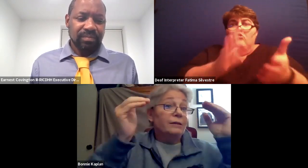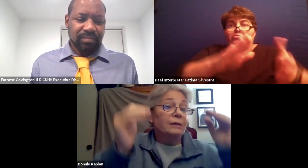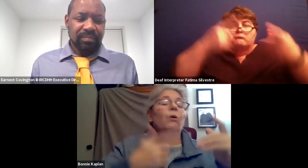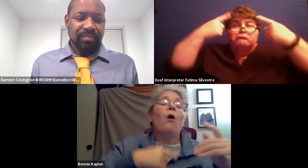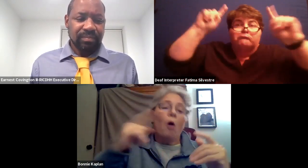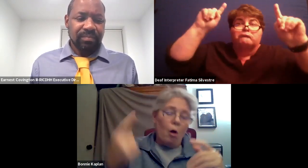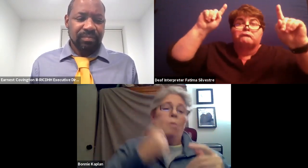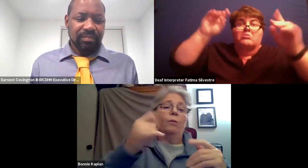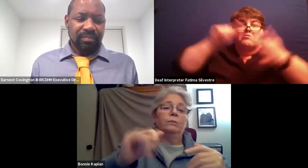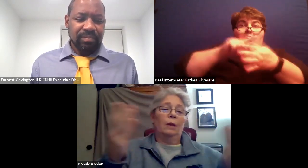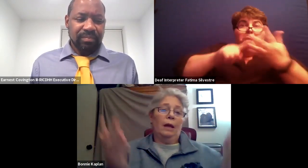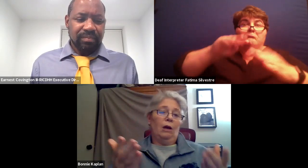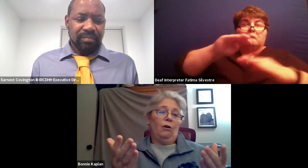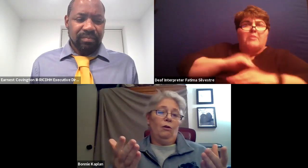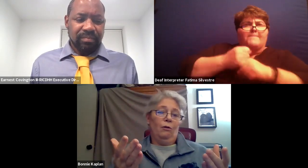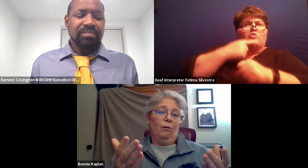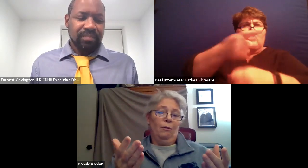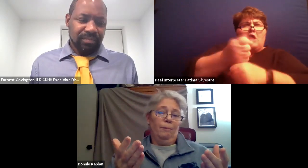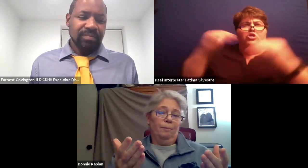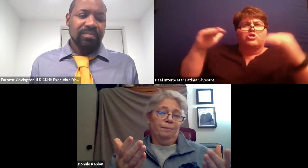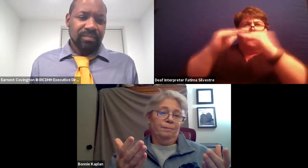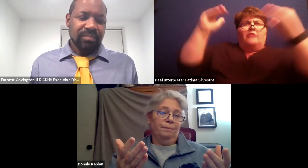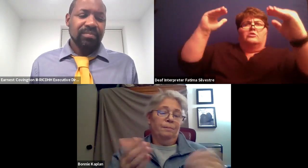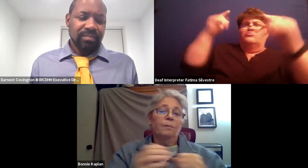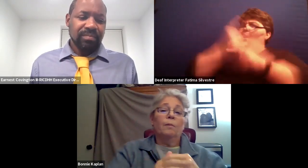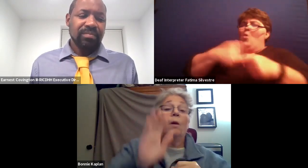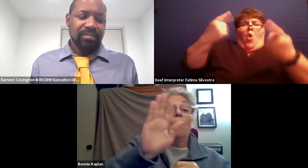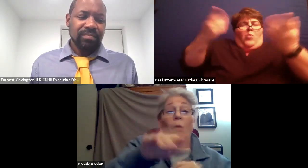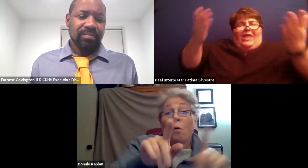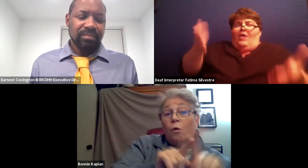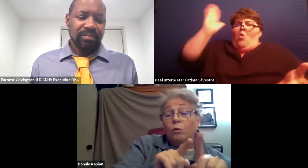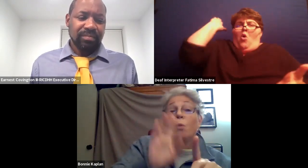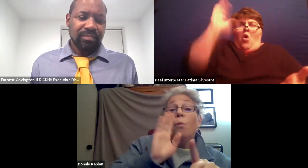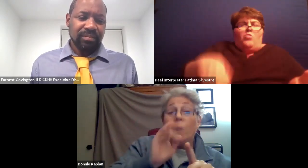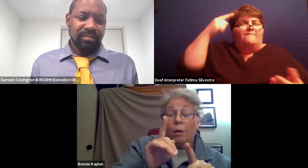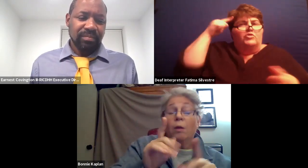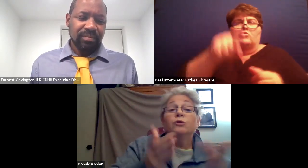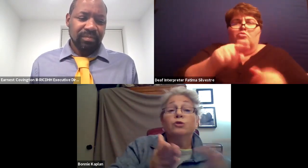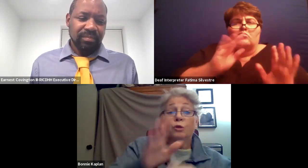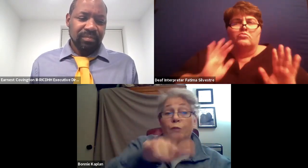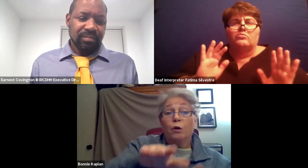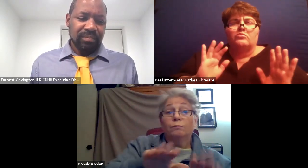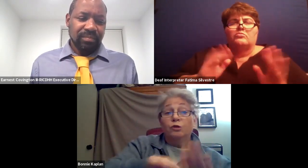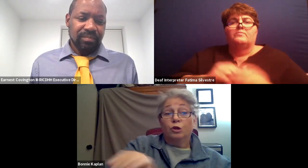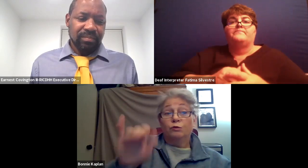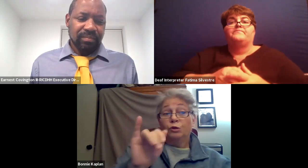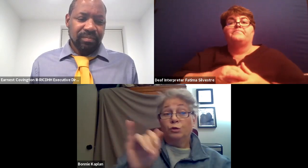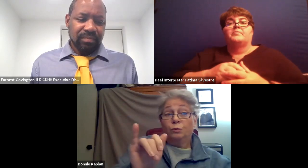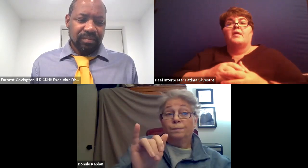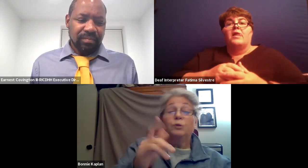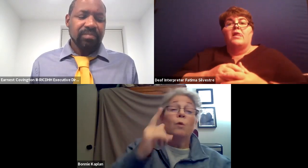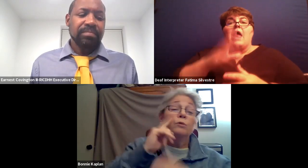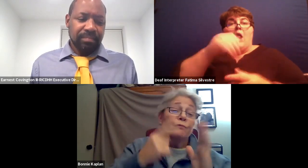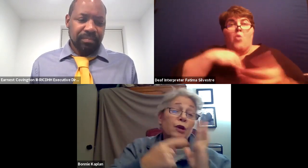We want to make sure that you get what you came for. And so we want you to know that we're always here. Another thing I want